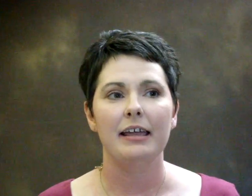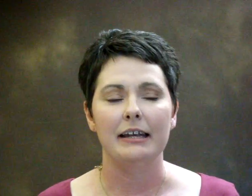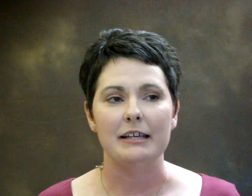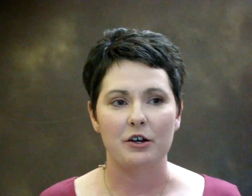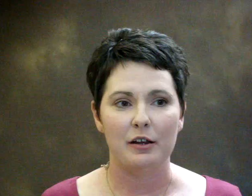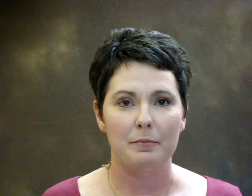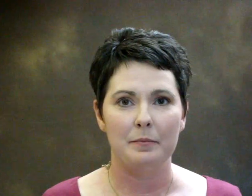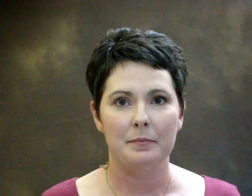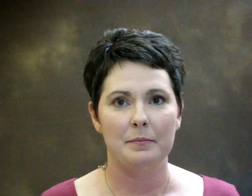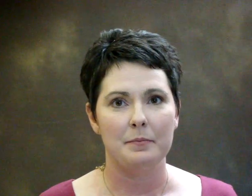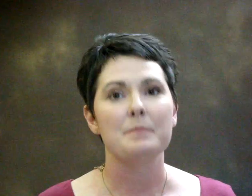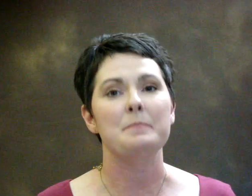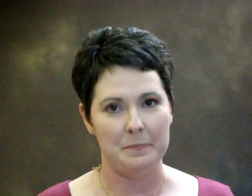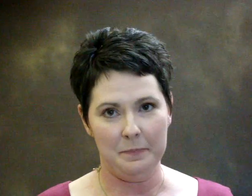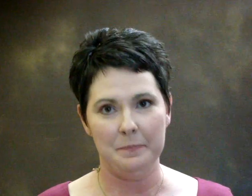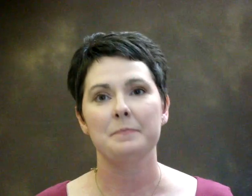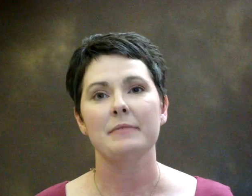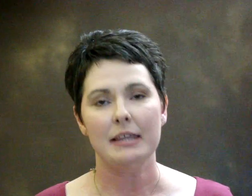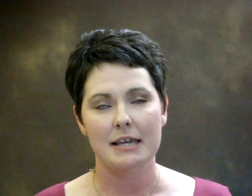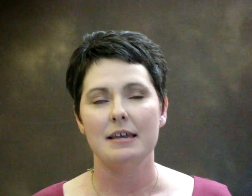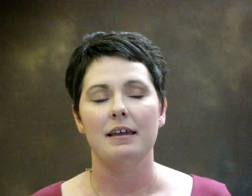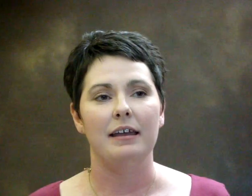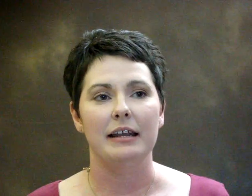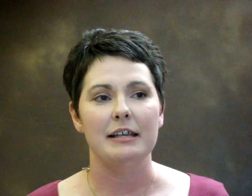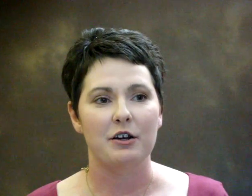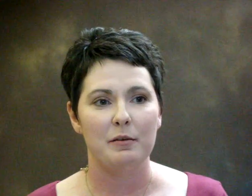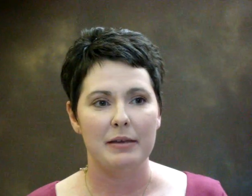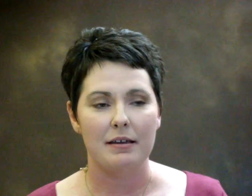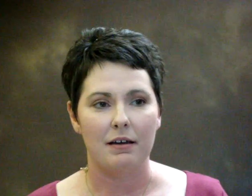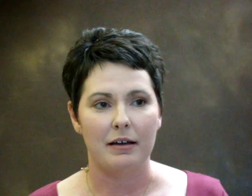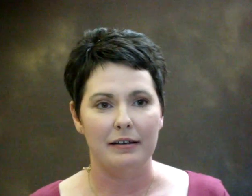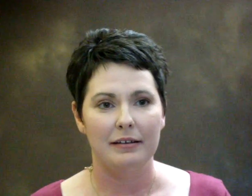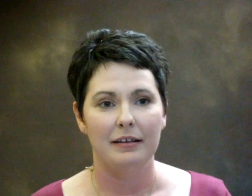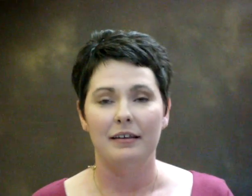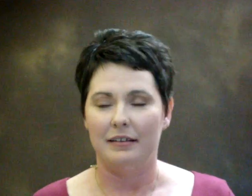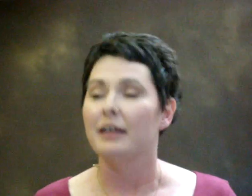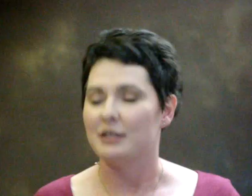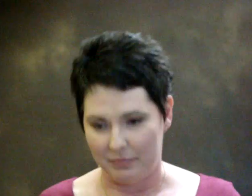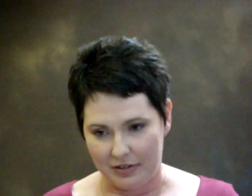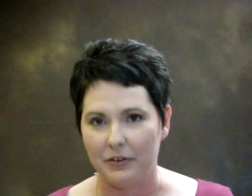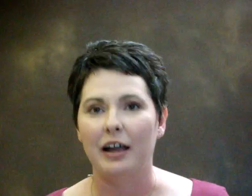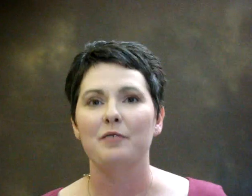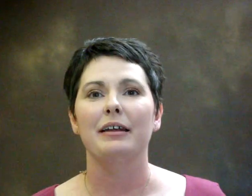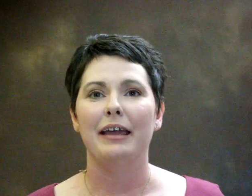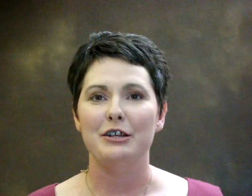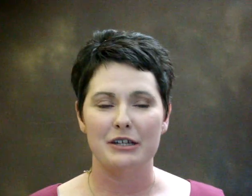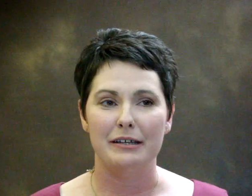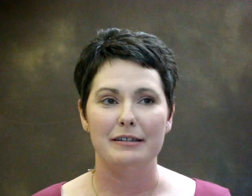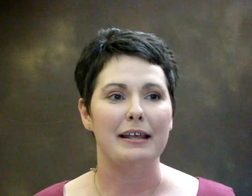And he started... Atypical dystonia. Got it, okay. And he started me on different kind of medications,